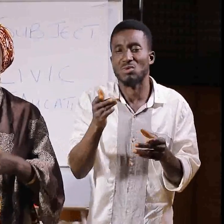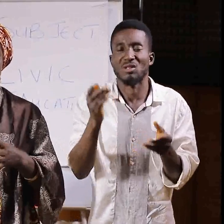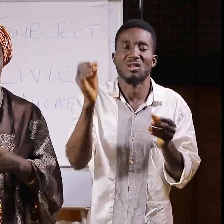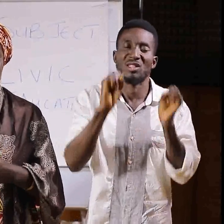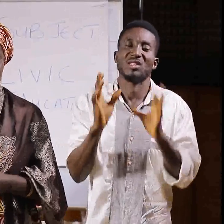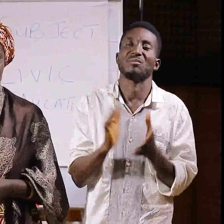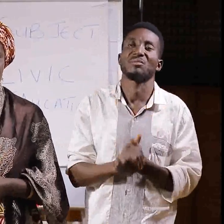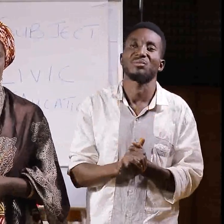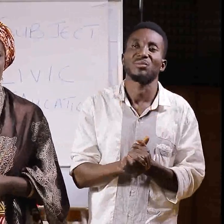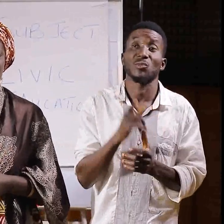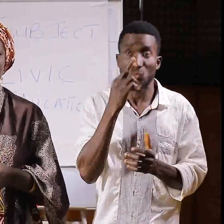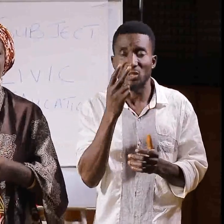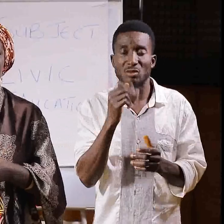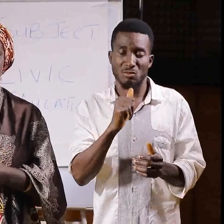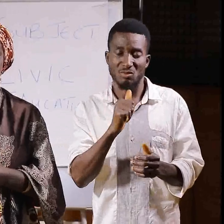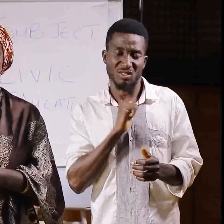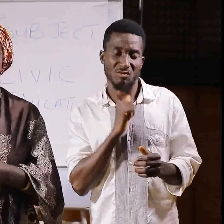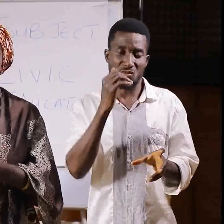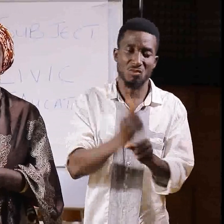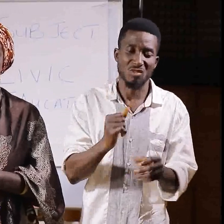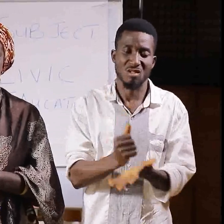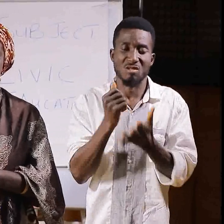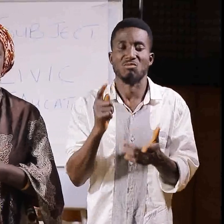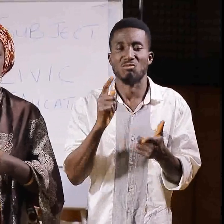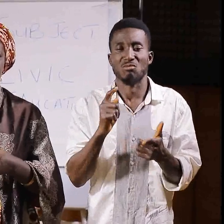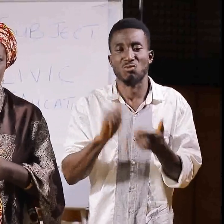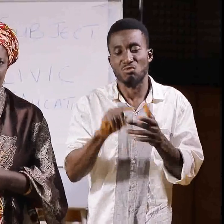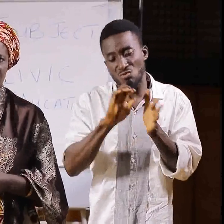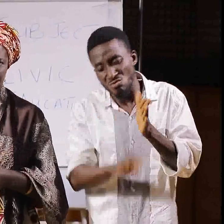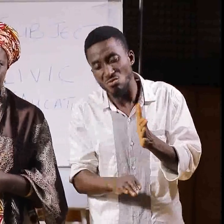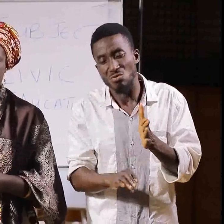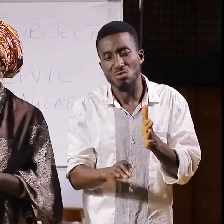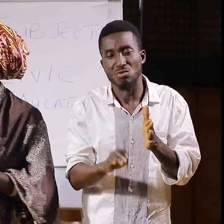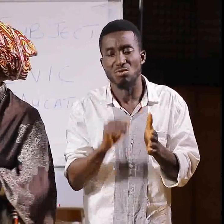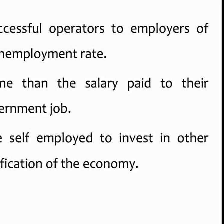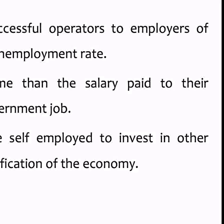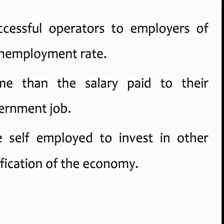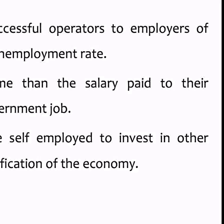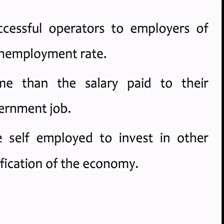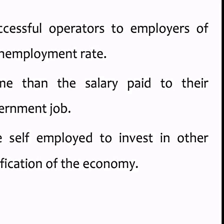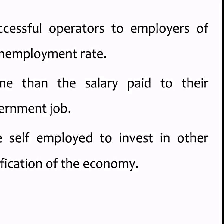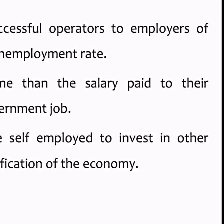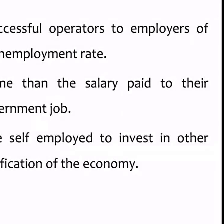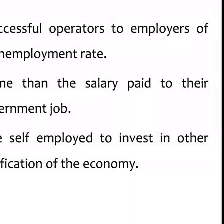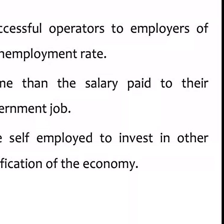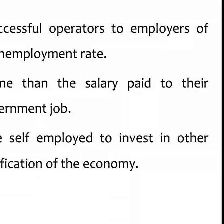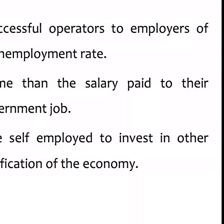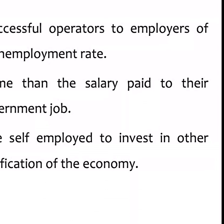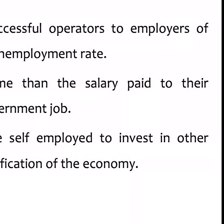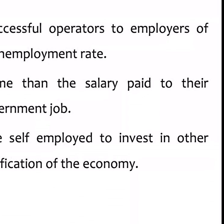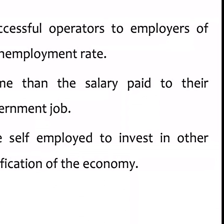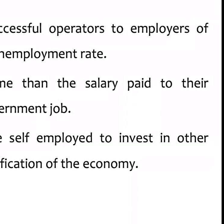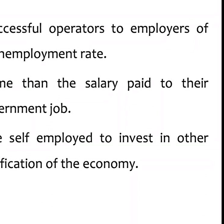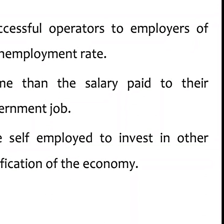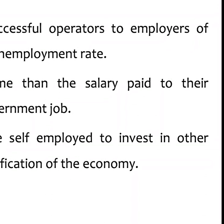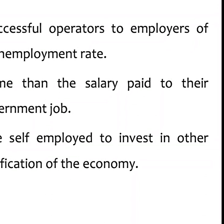So you see, self-employment helps to reduce unemployment. self-employment. It brings more income than the